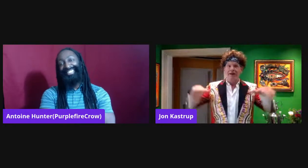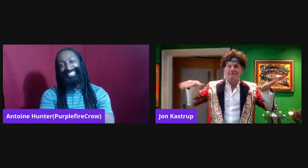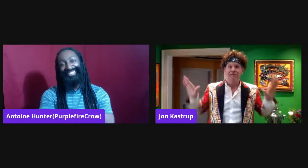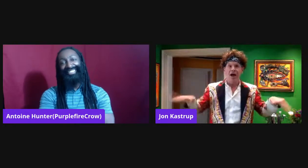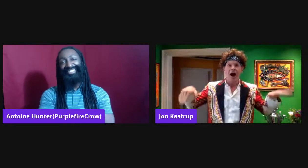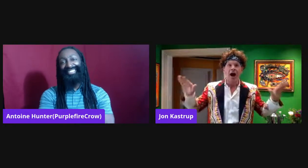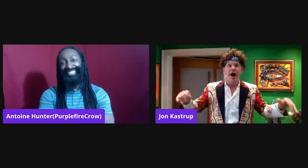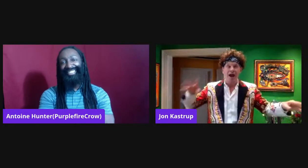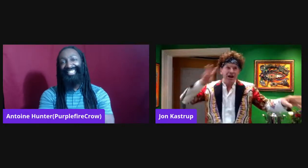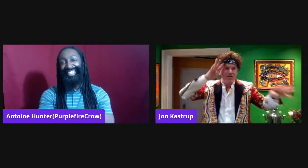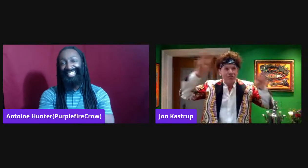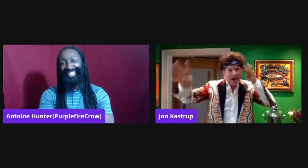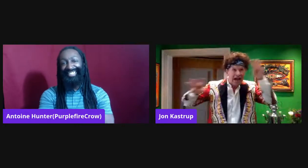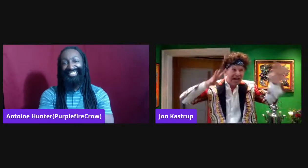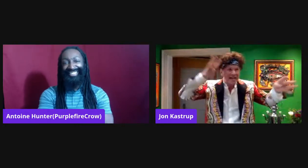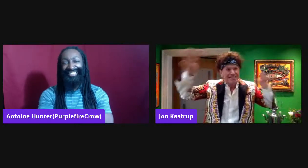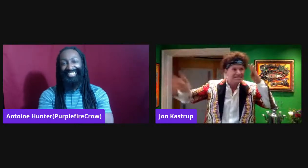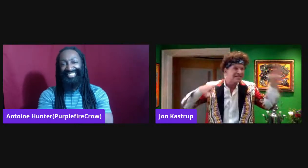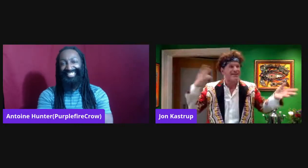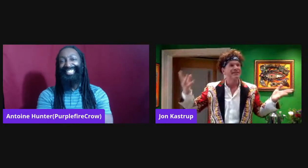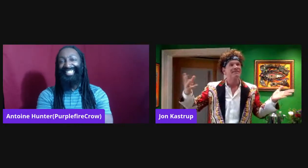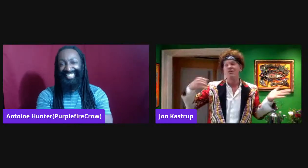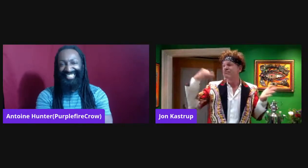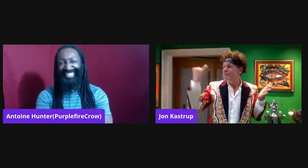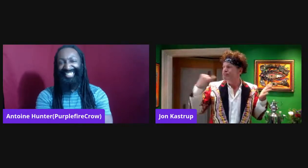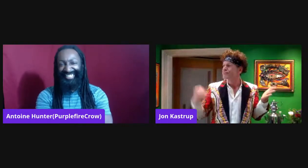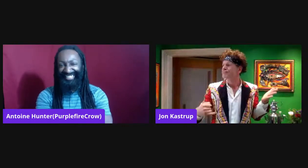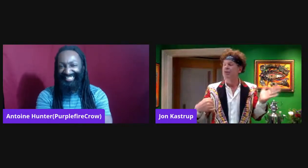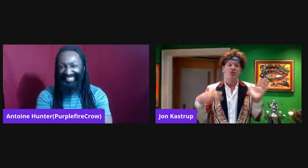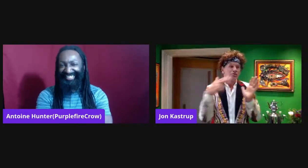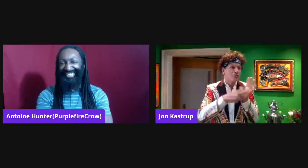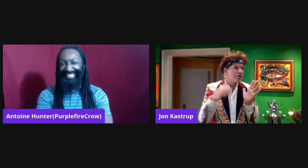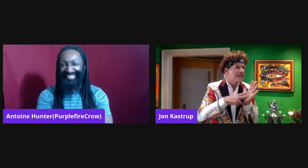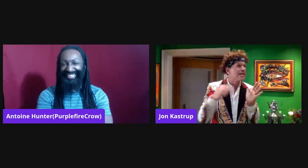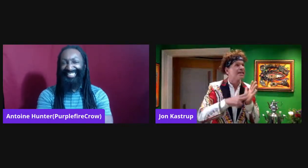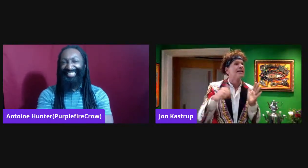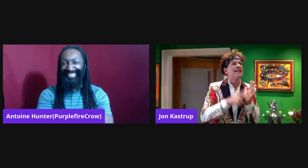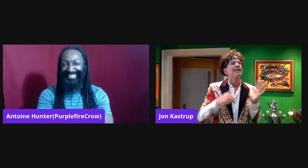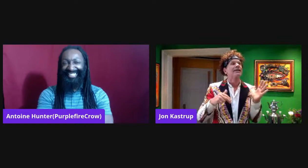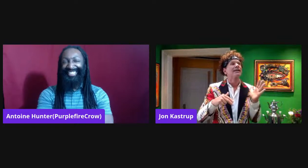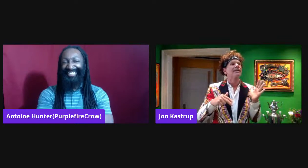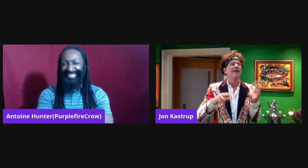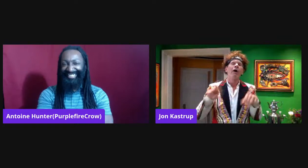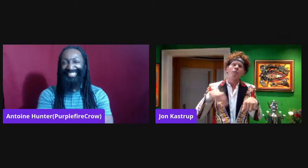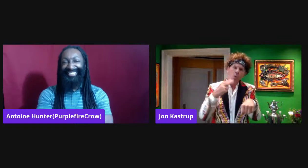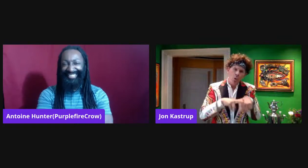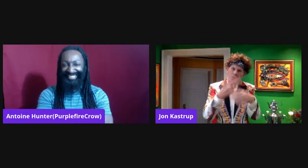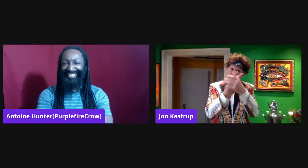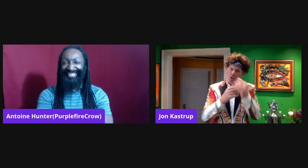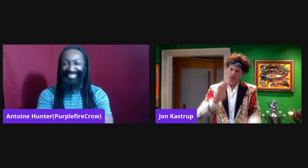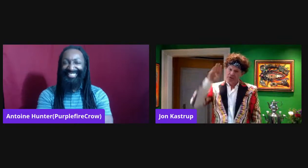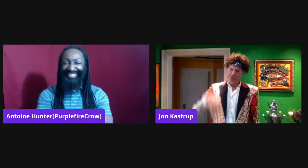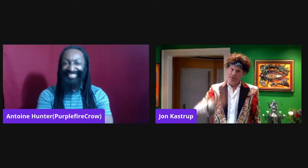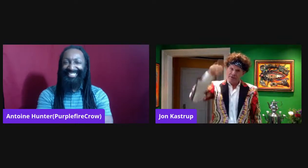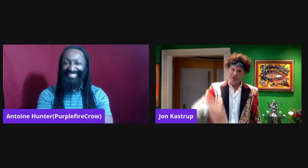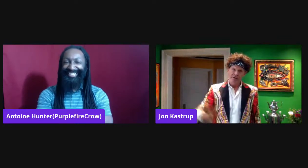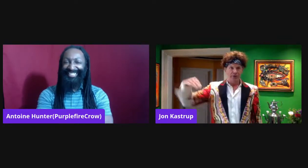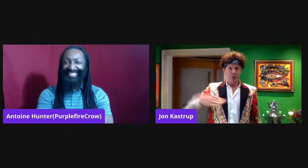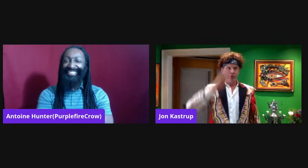I'm good. I'm flying, creating, drawing, reading.